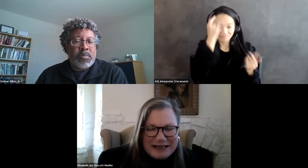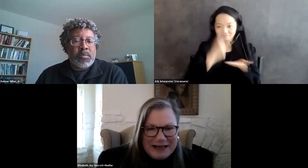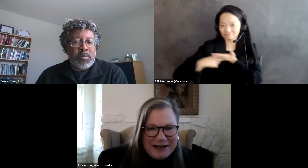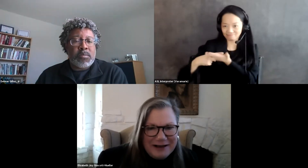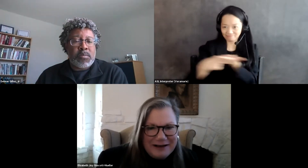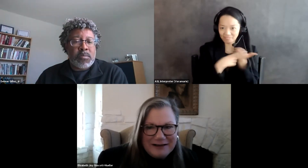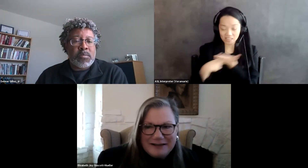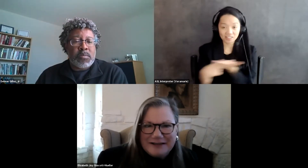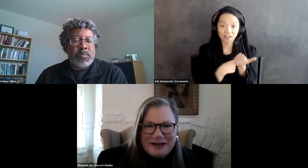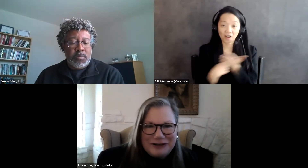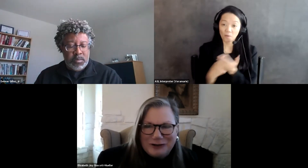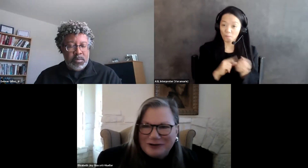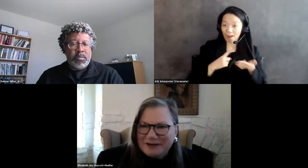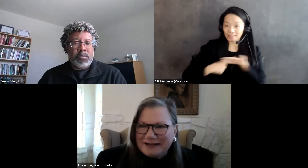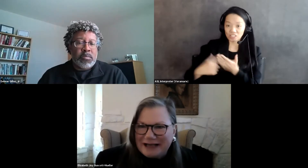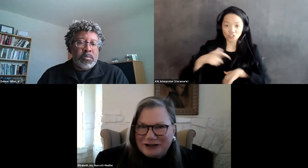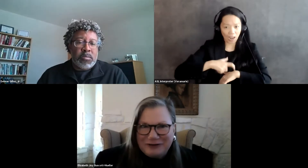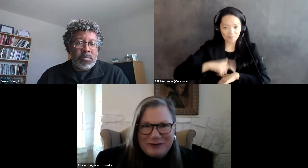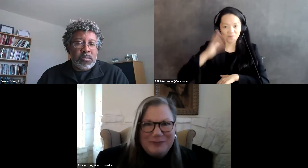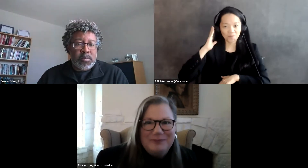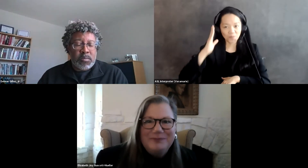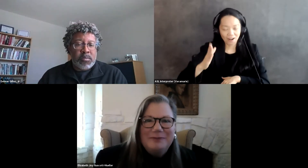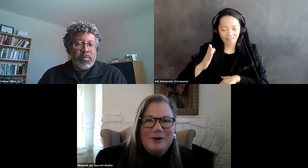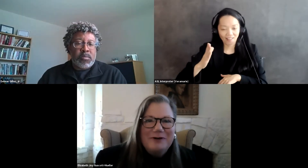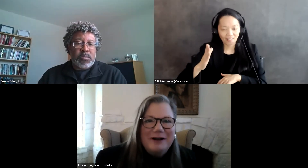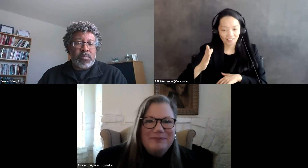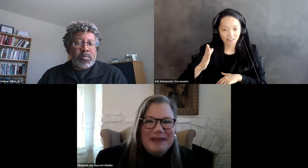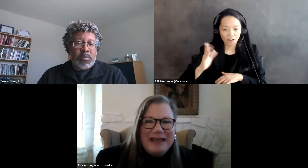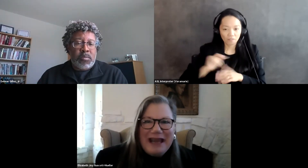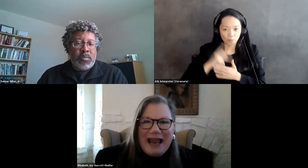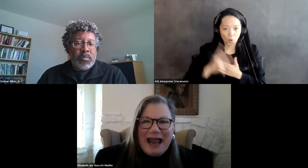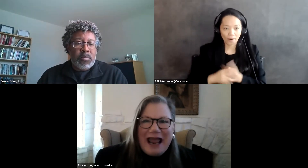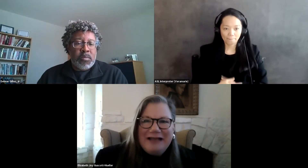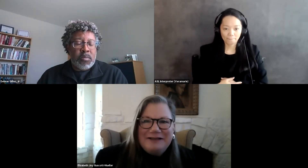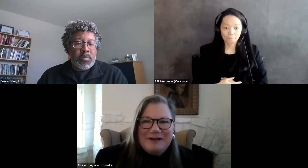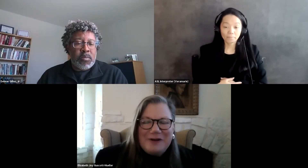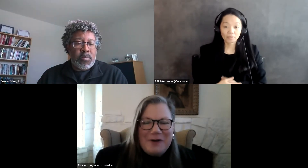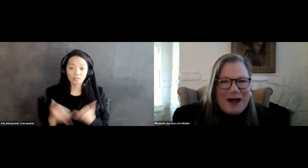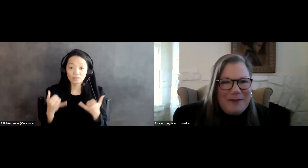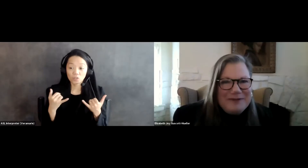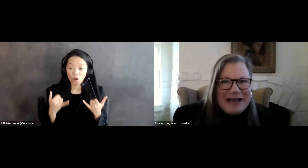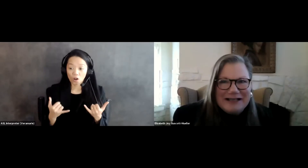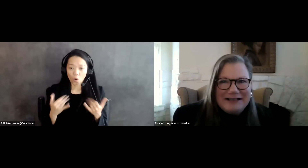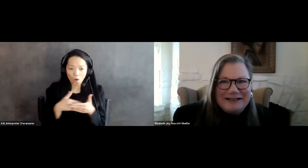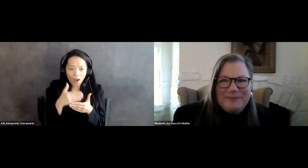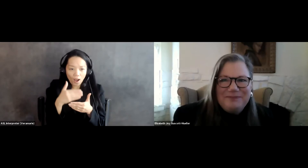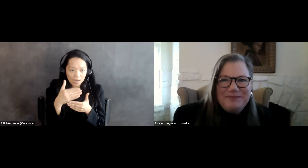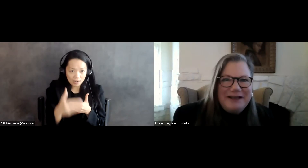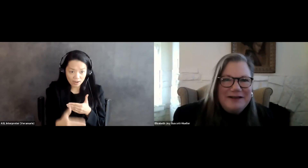the discussion section of the program. And so up